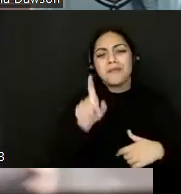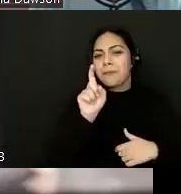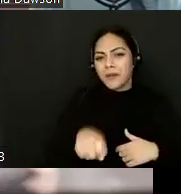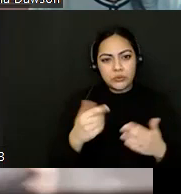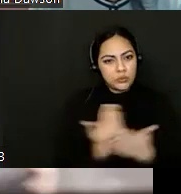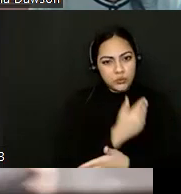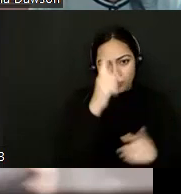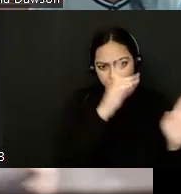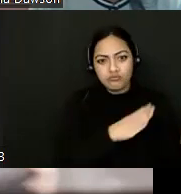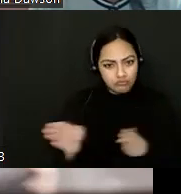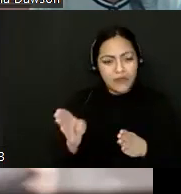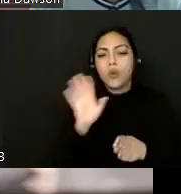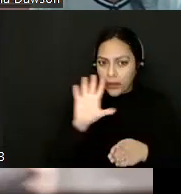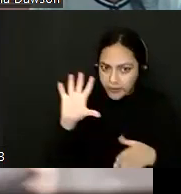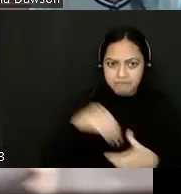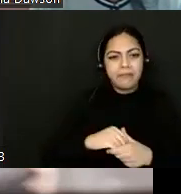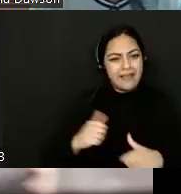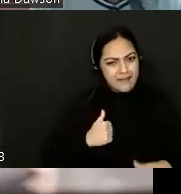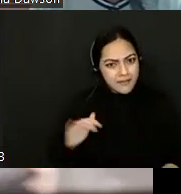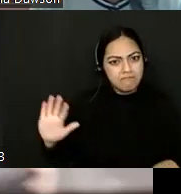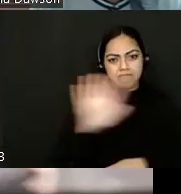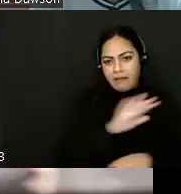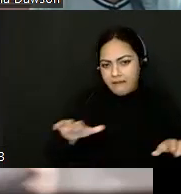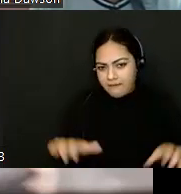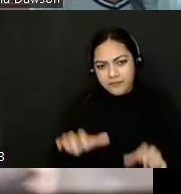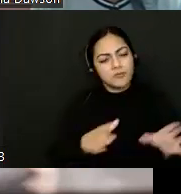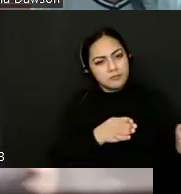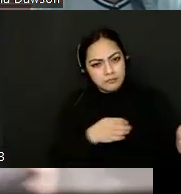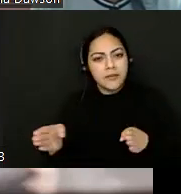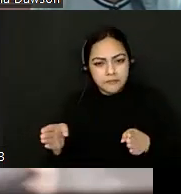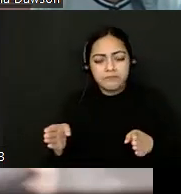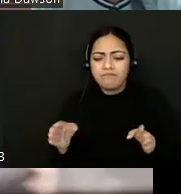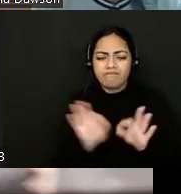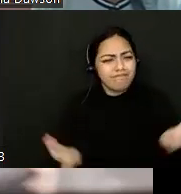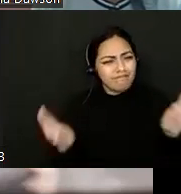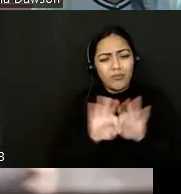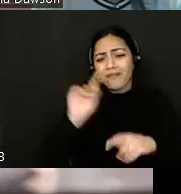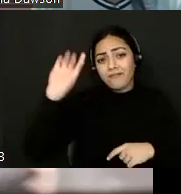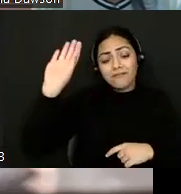And this remains crucial, requiring federal leadership more than ever.